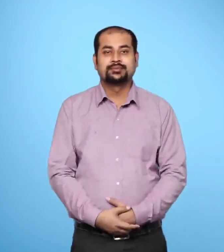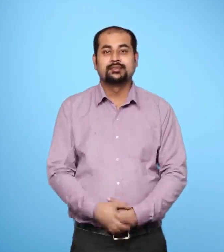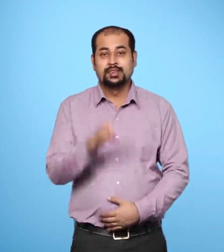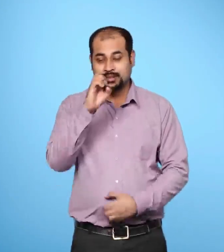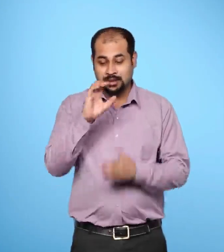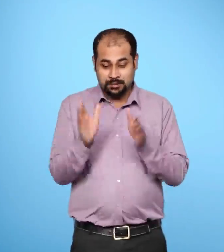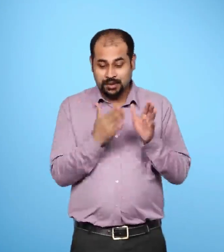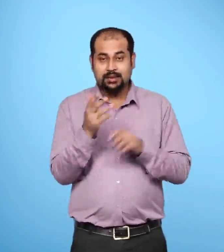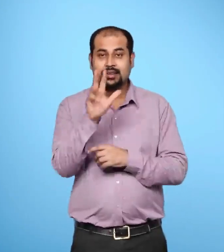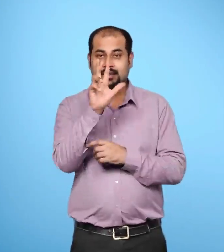Chapter 8